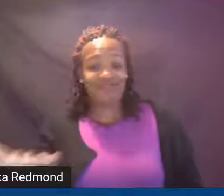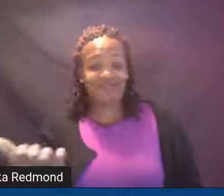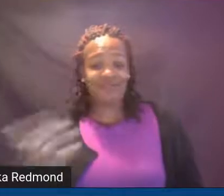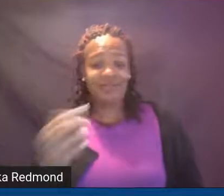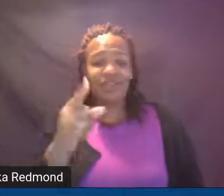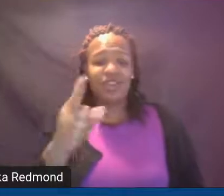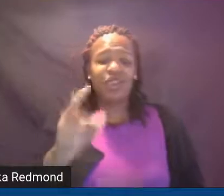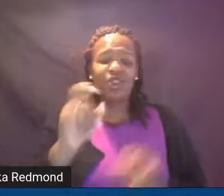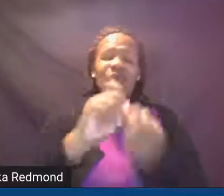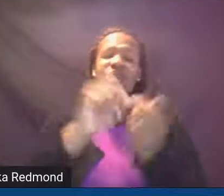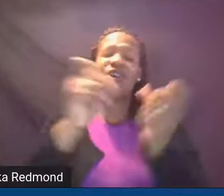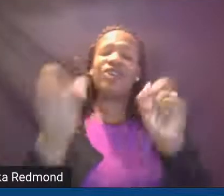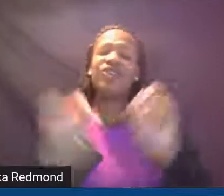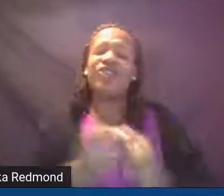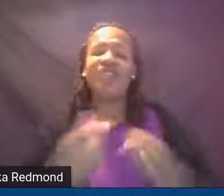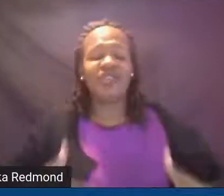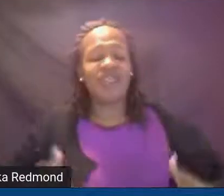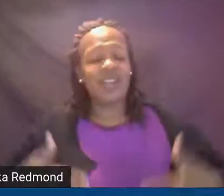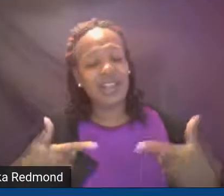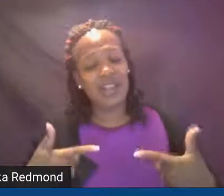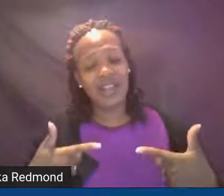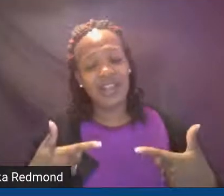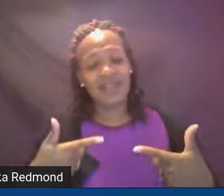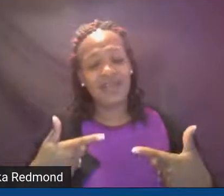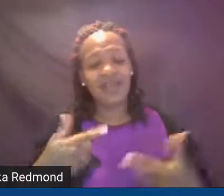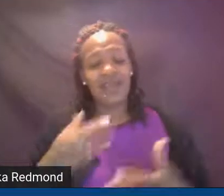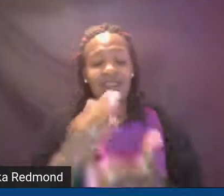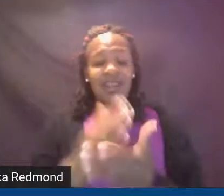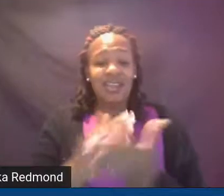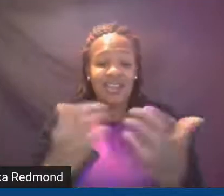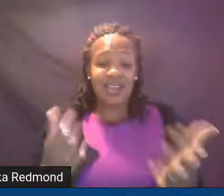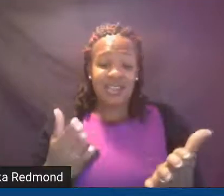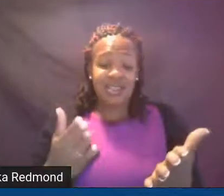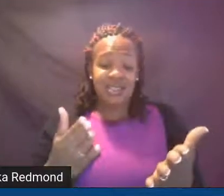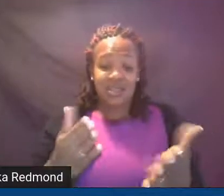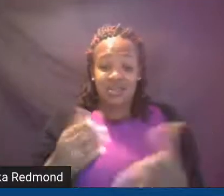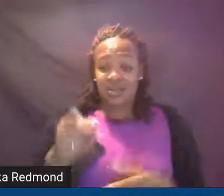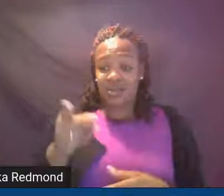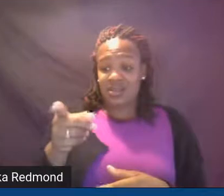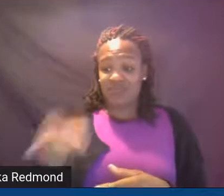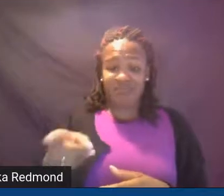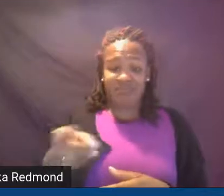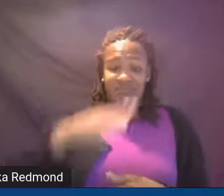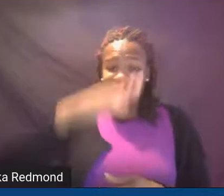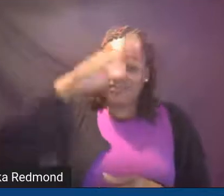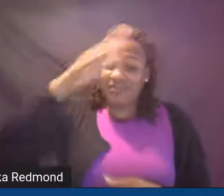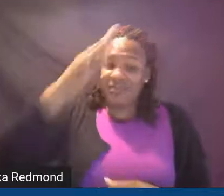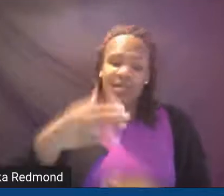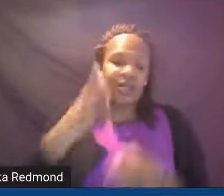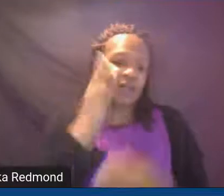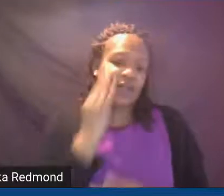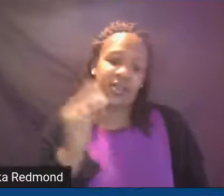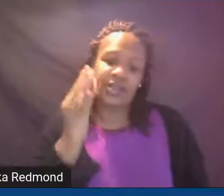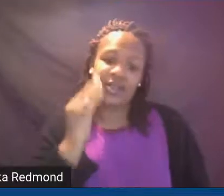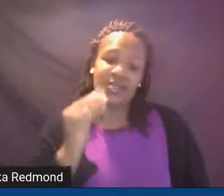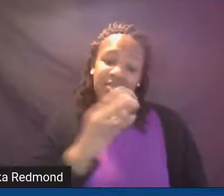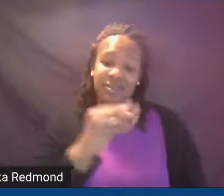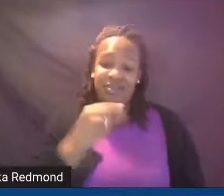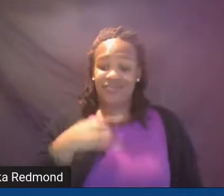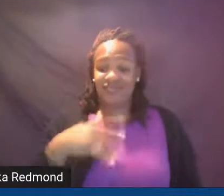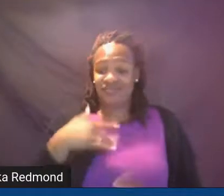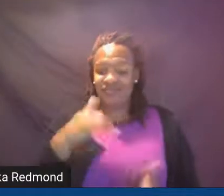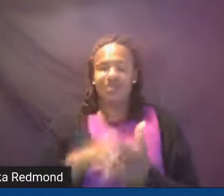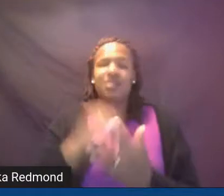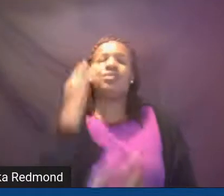are changing the life. You are just, this is something which they have never experienced that. And that is a so beautiful thing. So